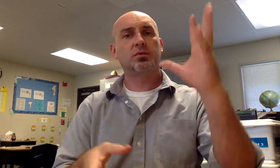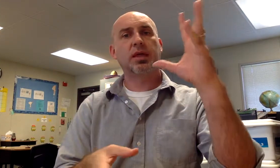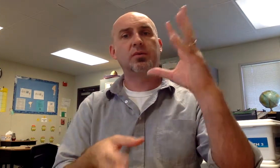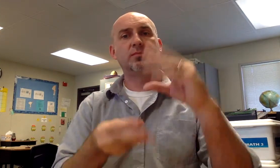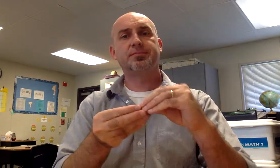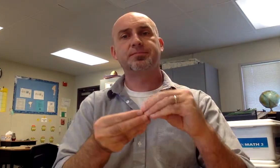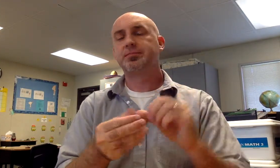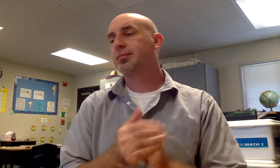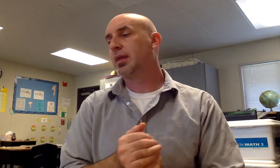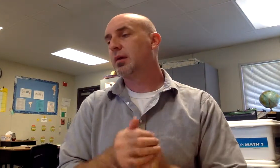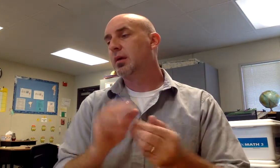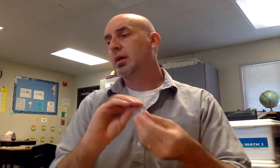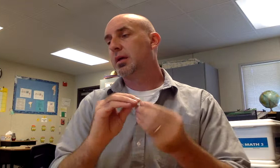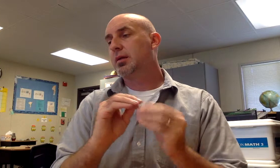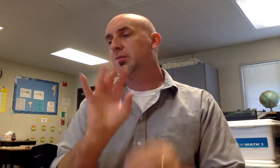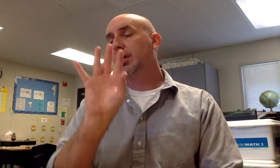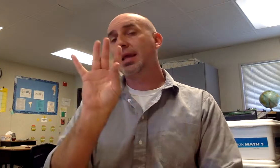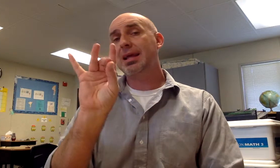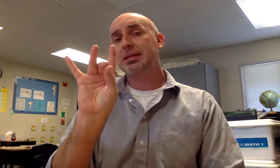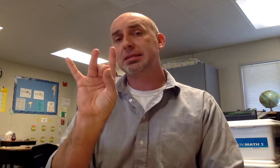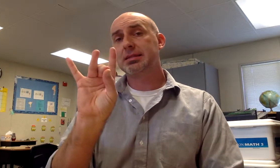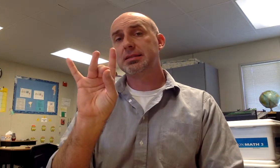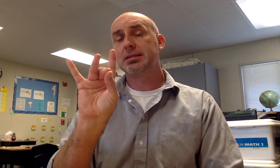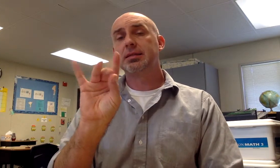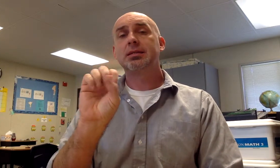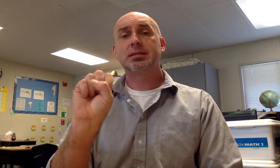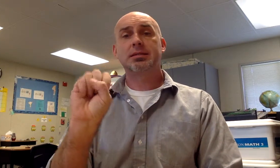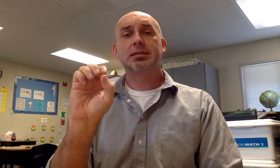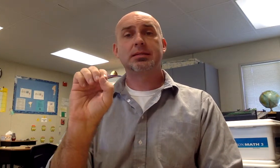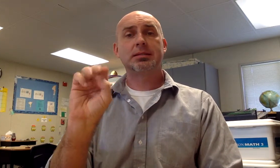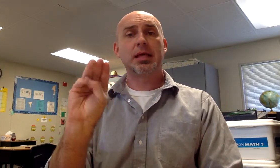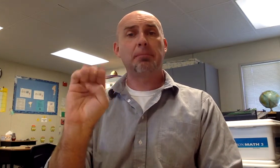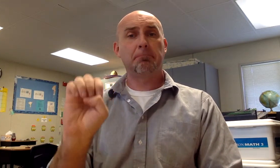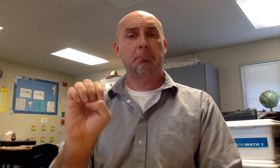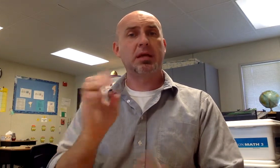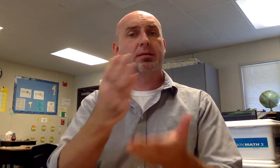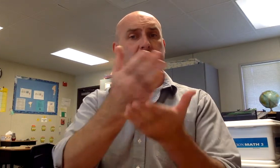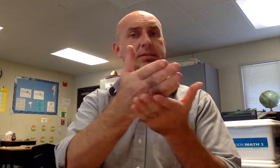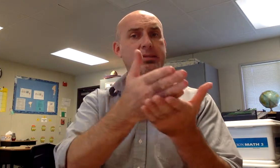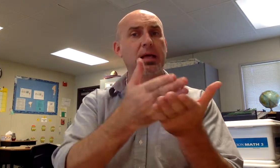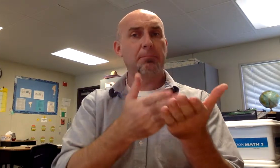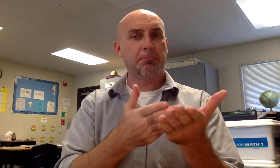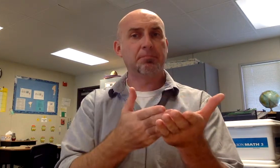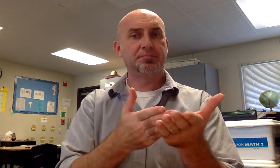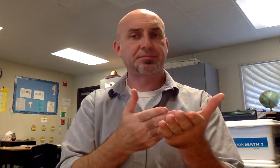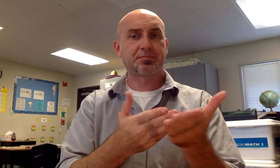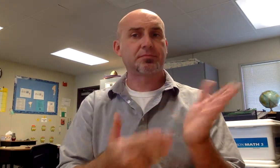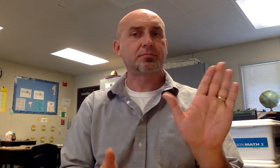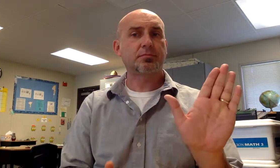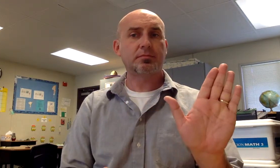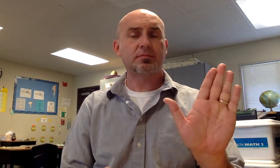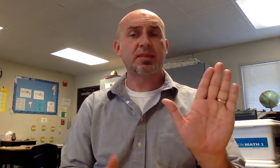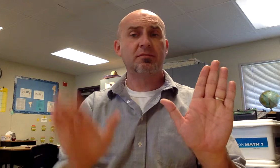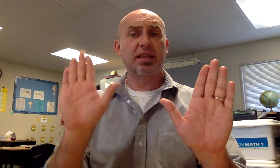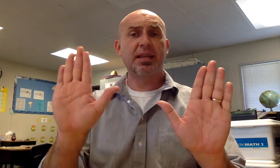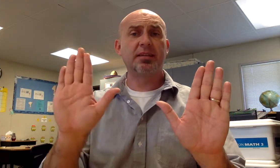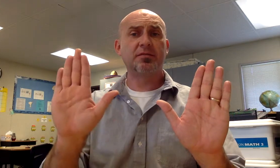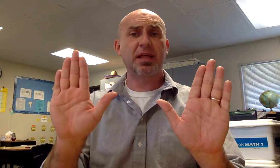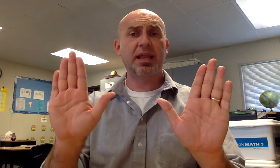Together. Number 8 is sum. Sum. Flat hand.